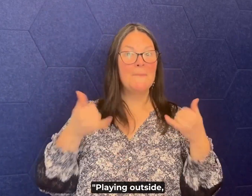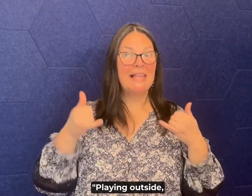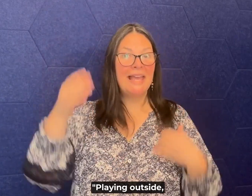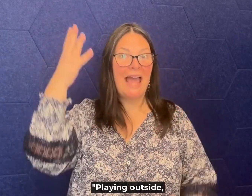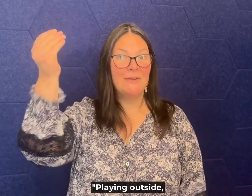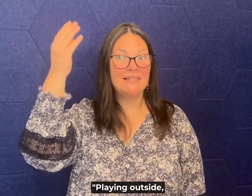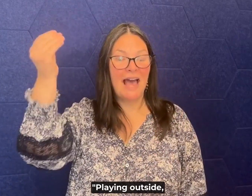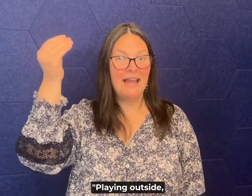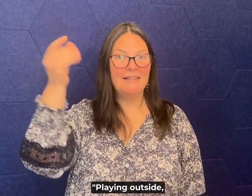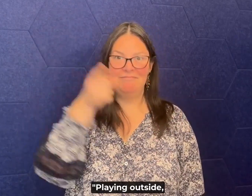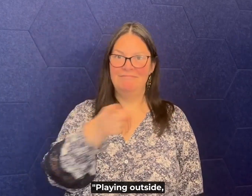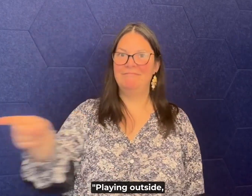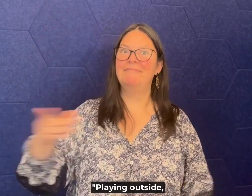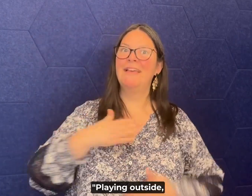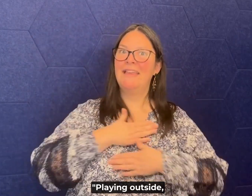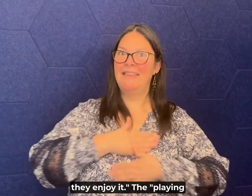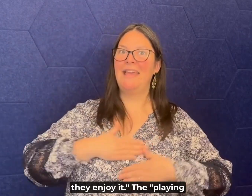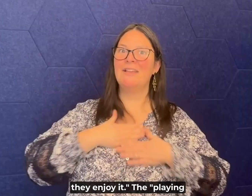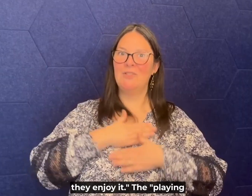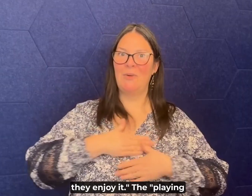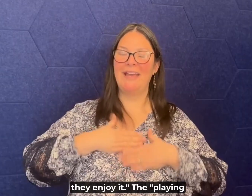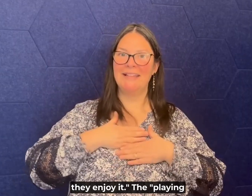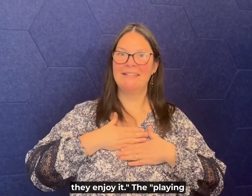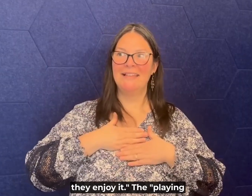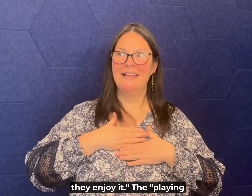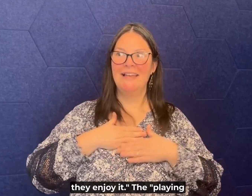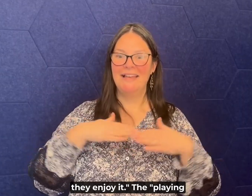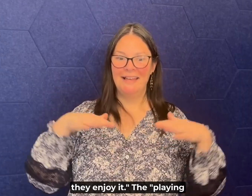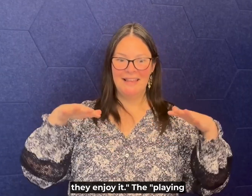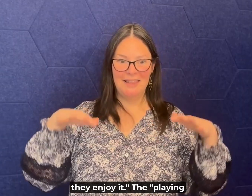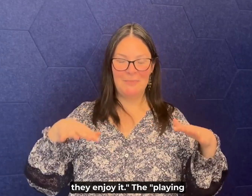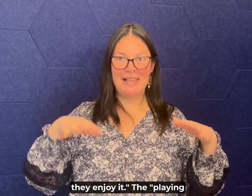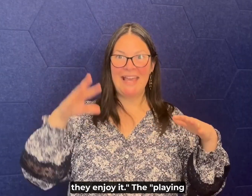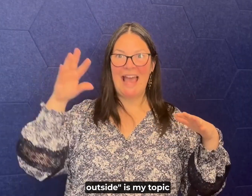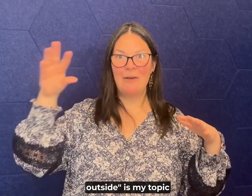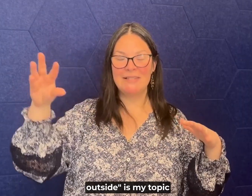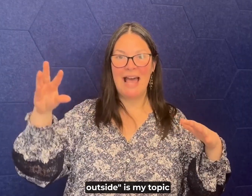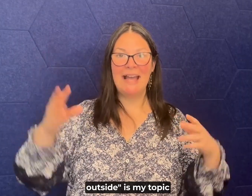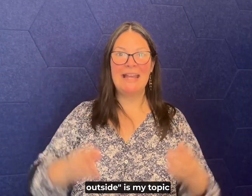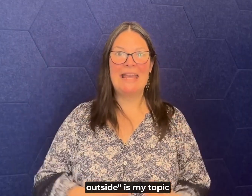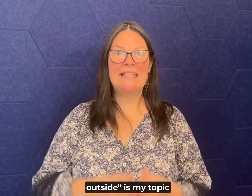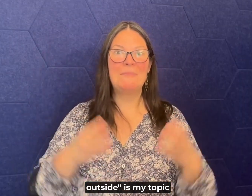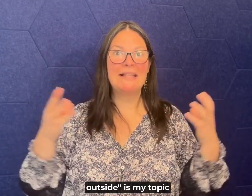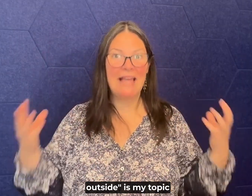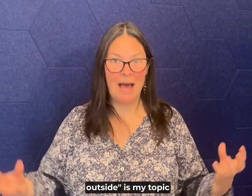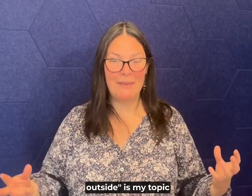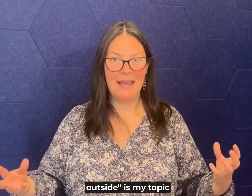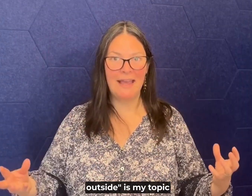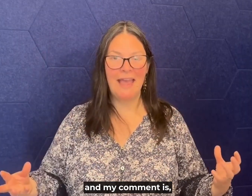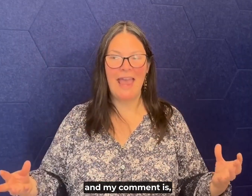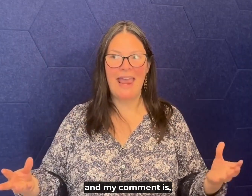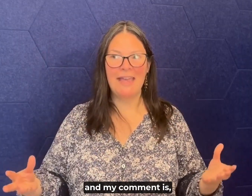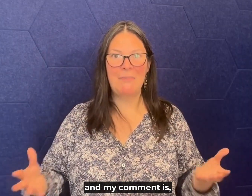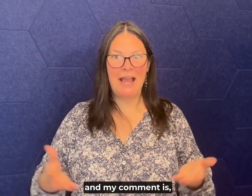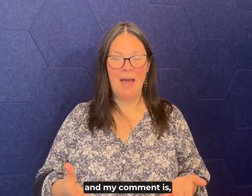playing outside. They enjoy it. The playing outside is my topic, and my comment